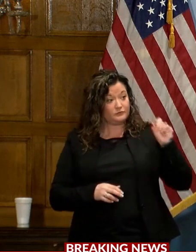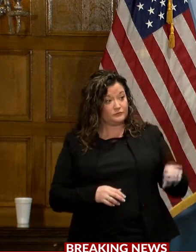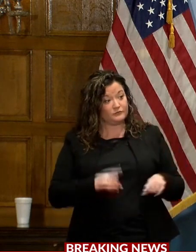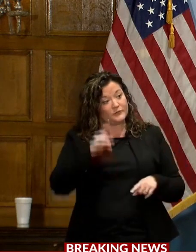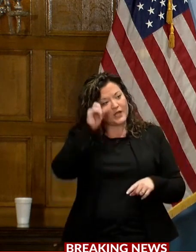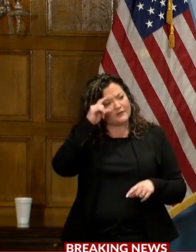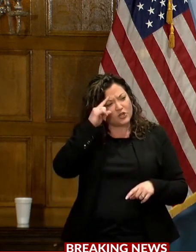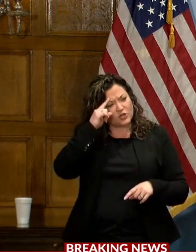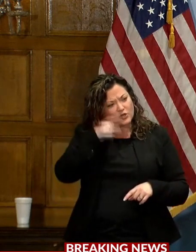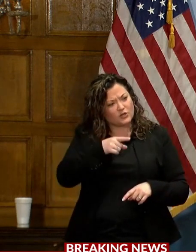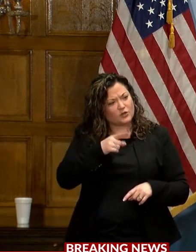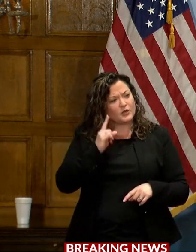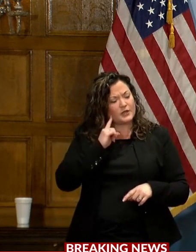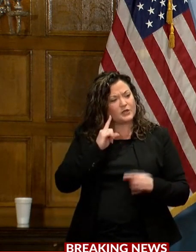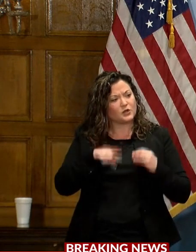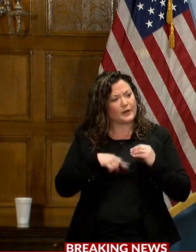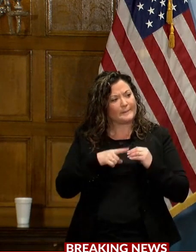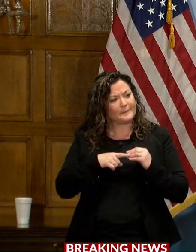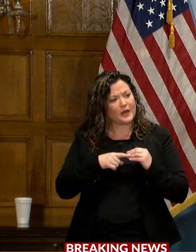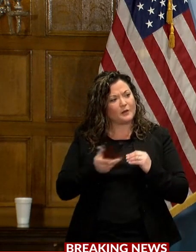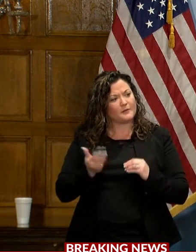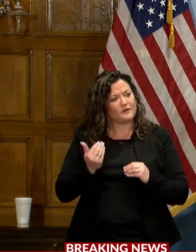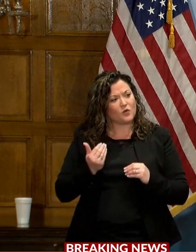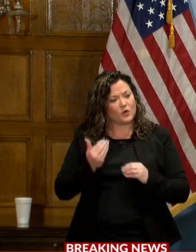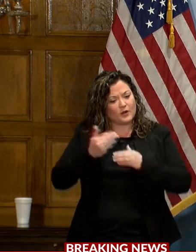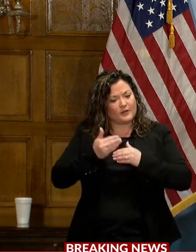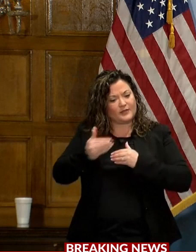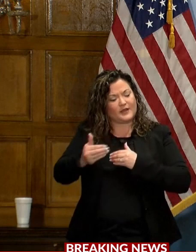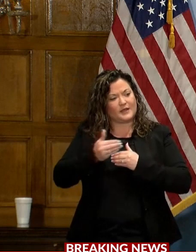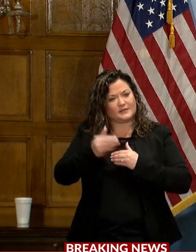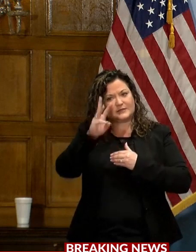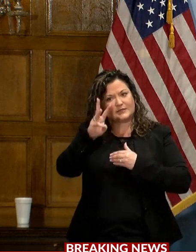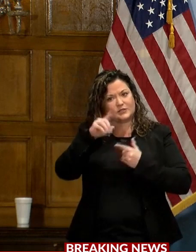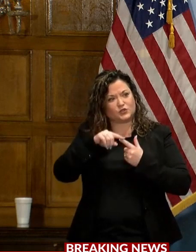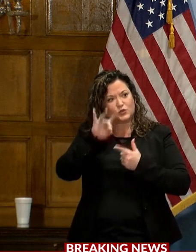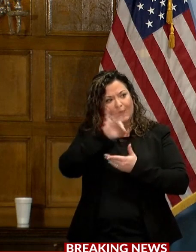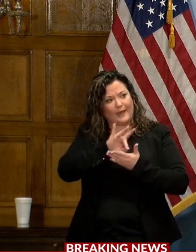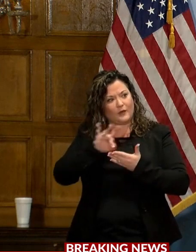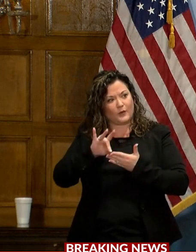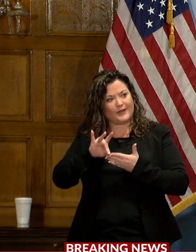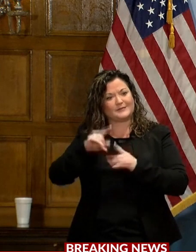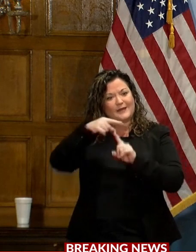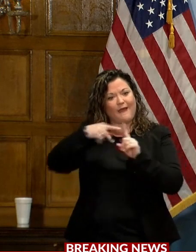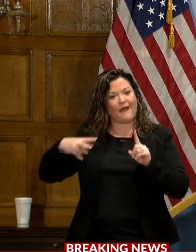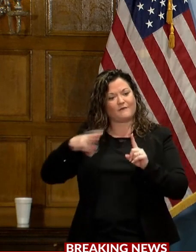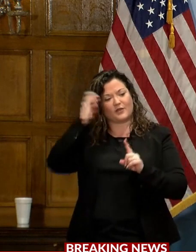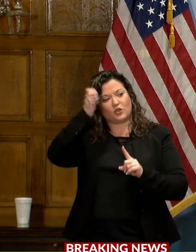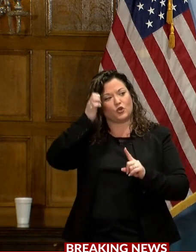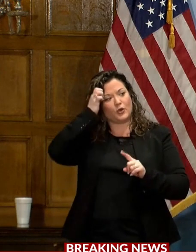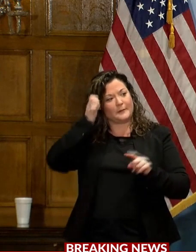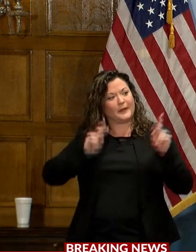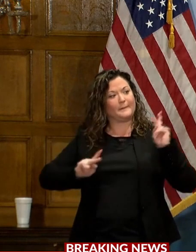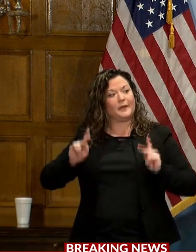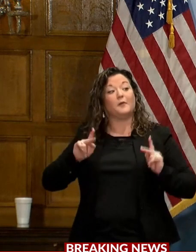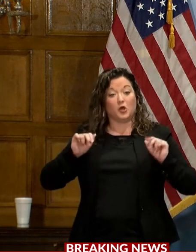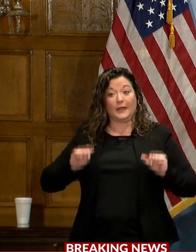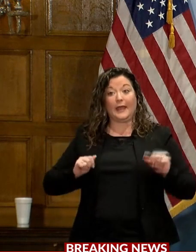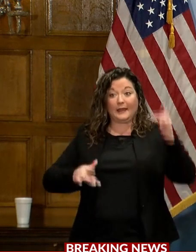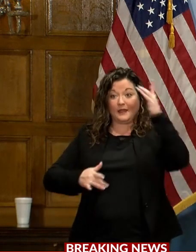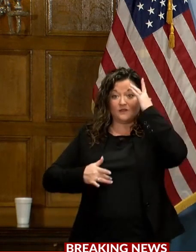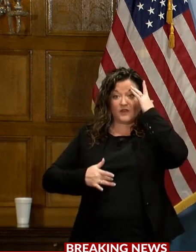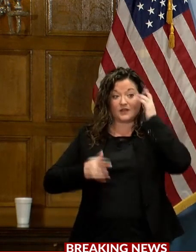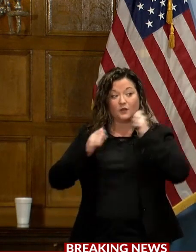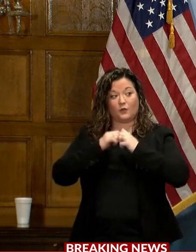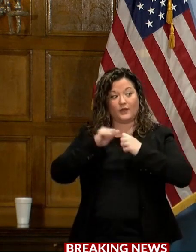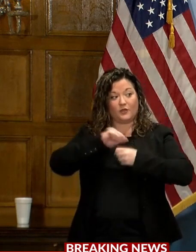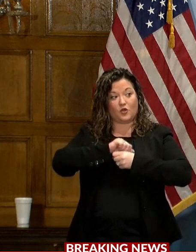World Health Organization report that within the next 6 to 8 weeks, half of all Europeans could be infected with the